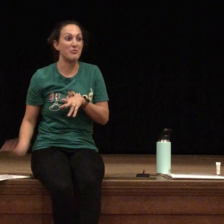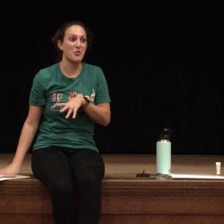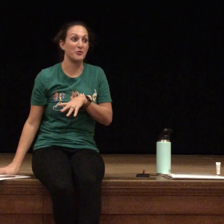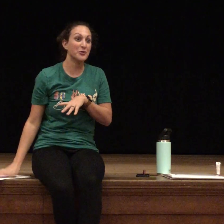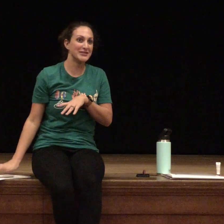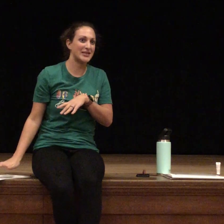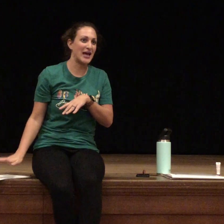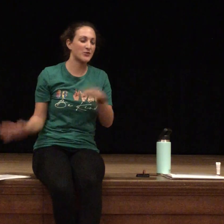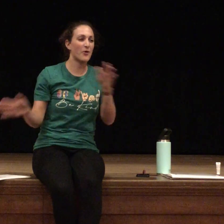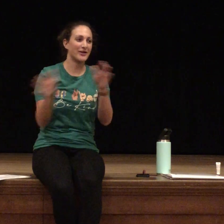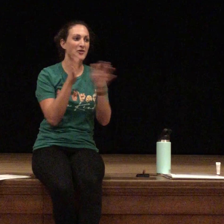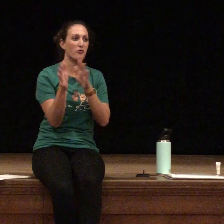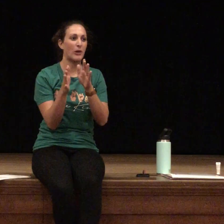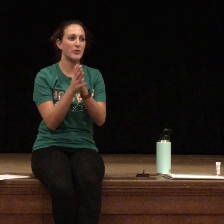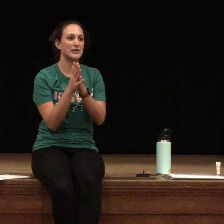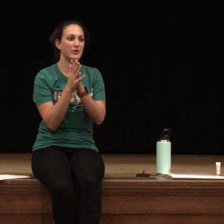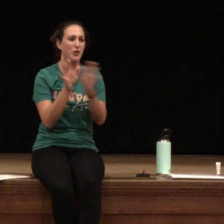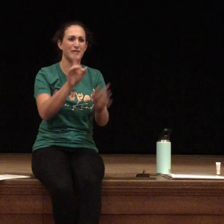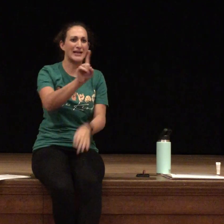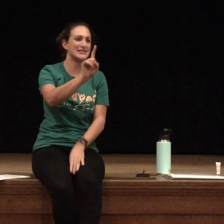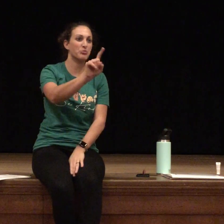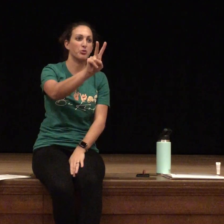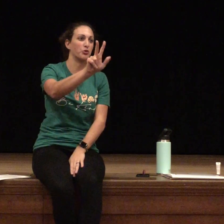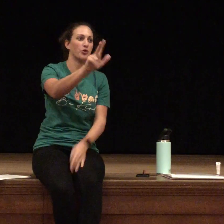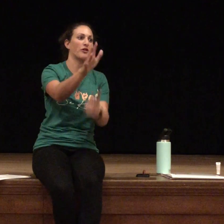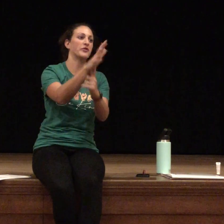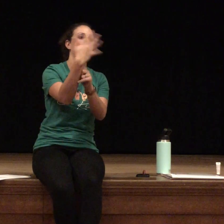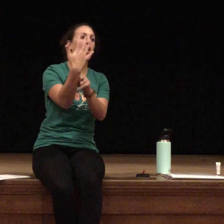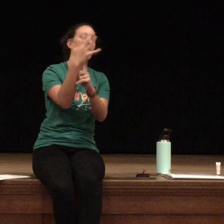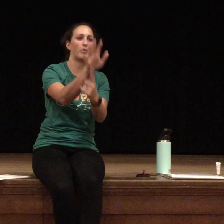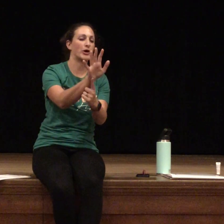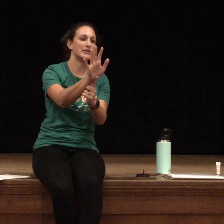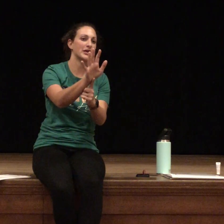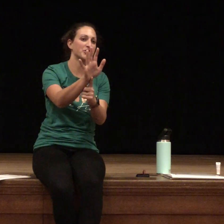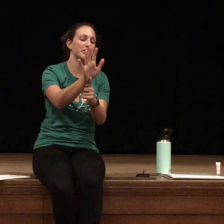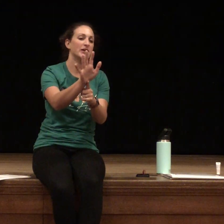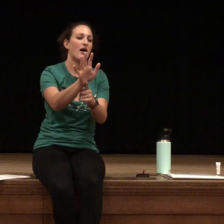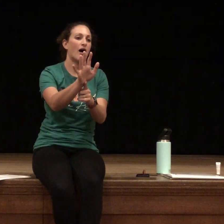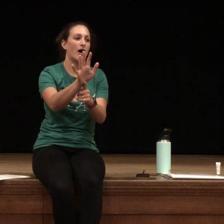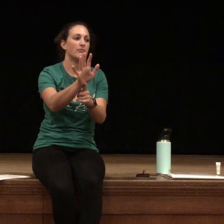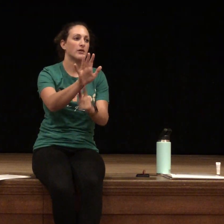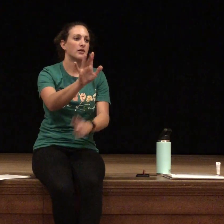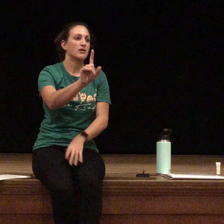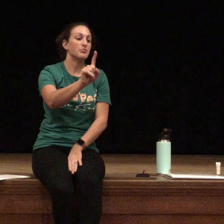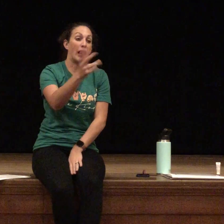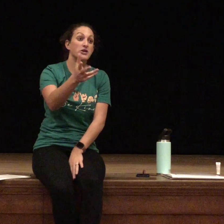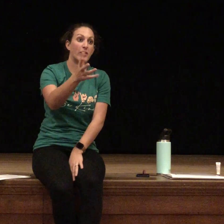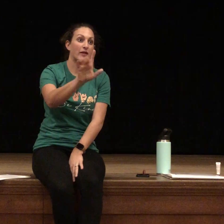more rules today, so I don't wanna overwhelm you guys with that simple rule of your palm orientation. But I do wanna let you